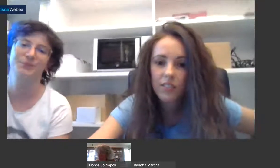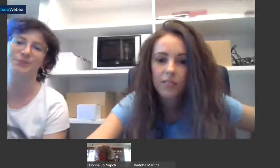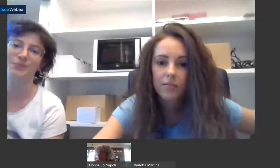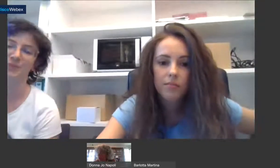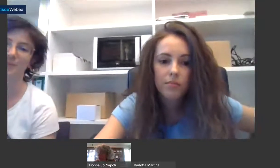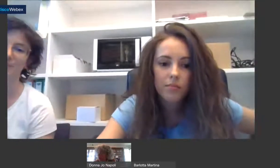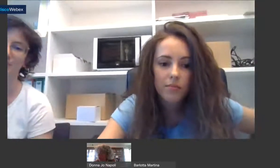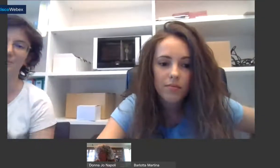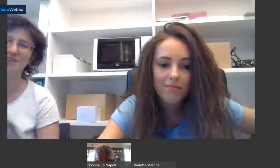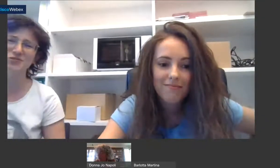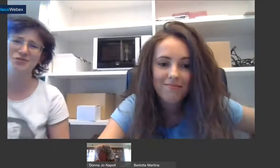Yeah. Okay.